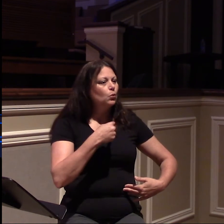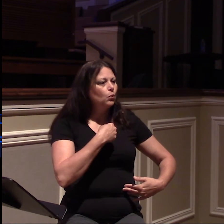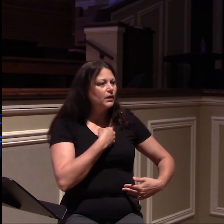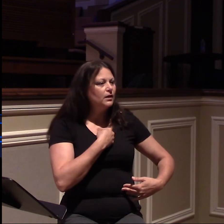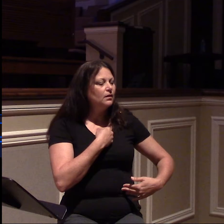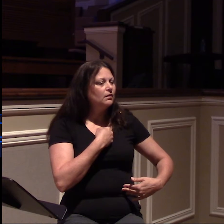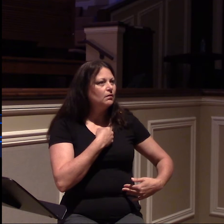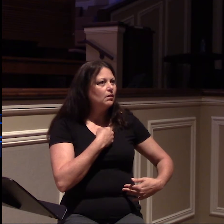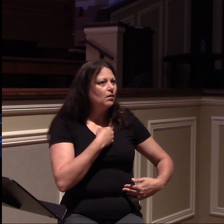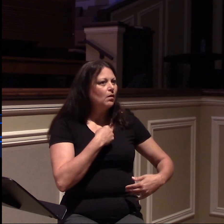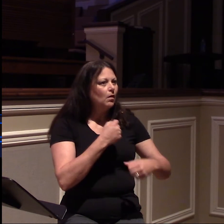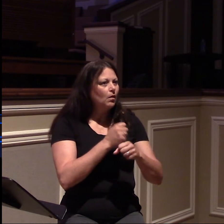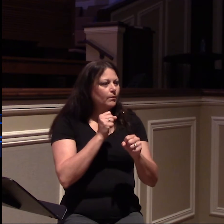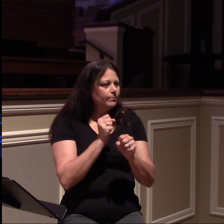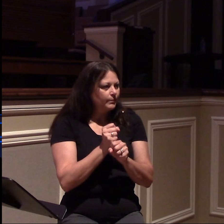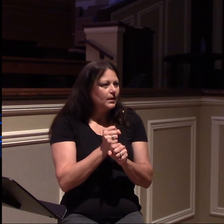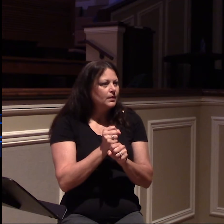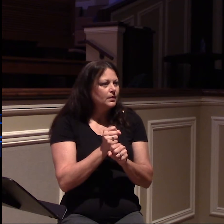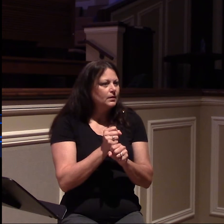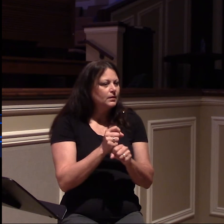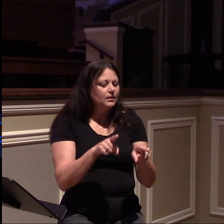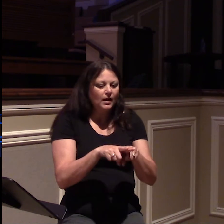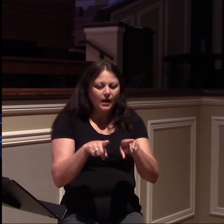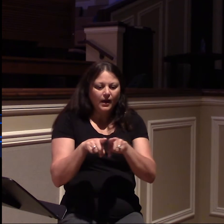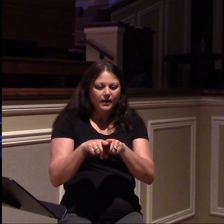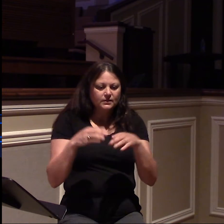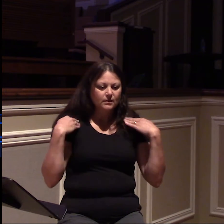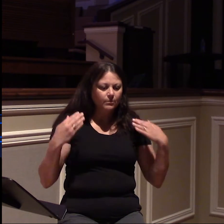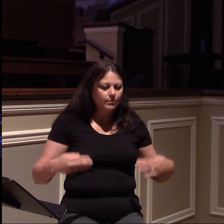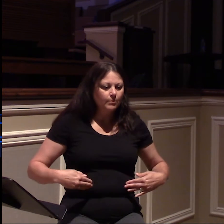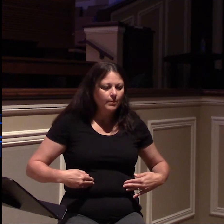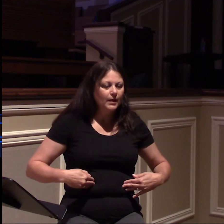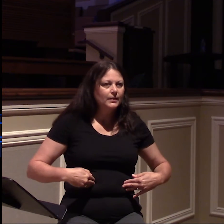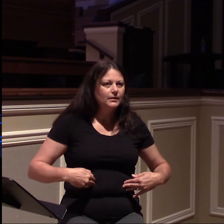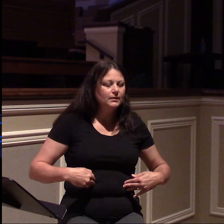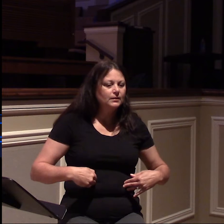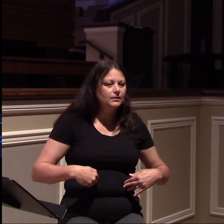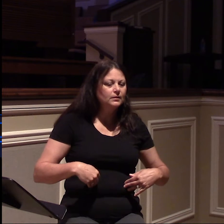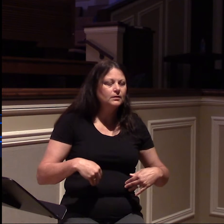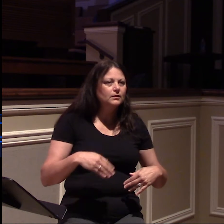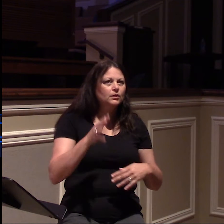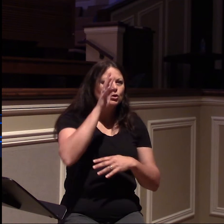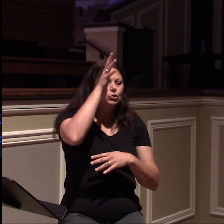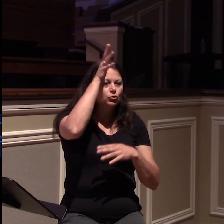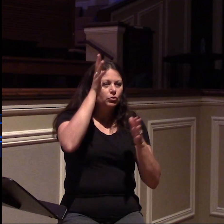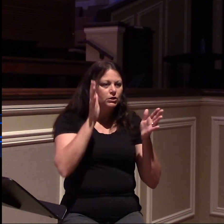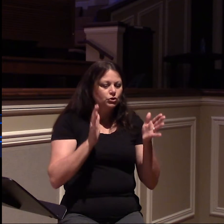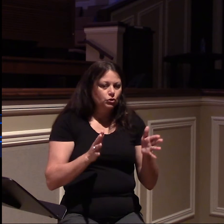that God has made us as embodied creatures, and there's a deep and fundamental goodness to